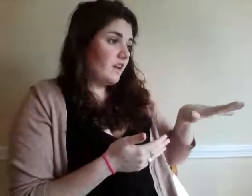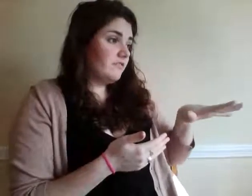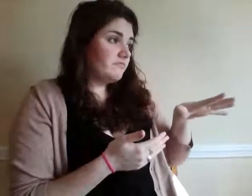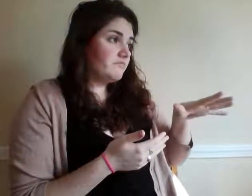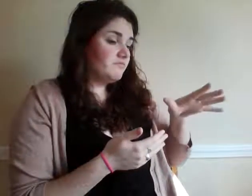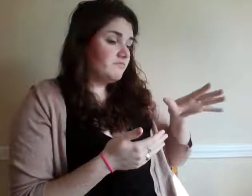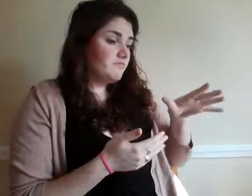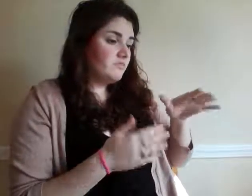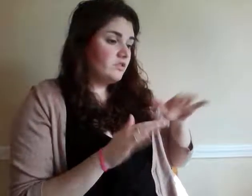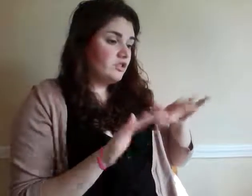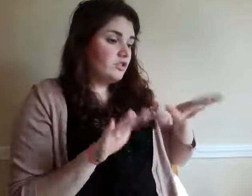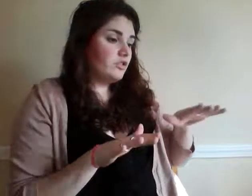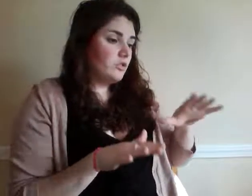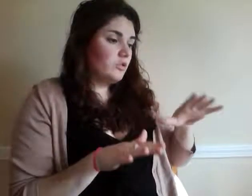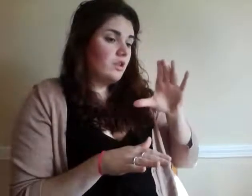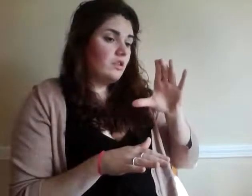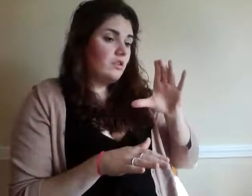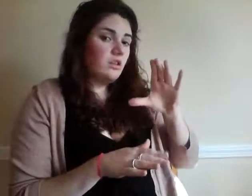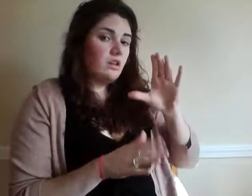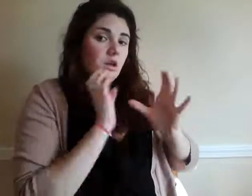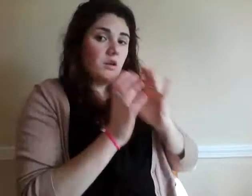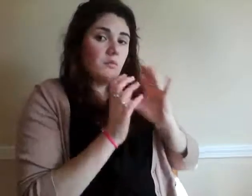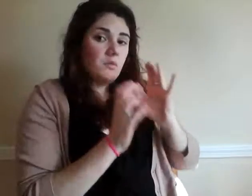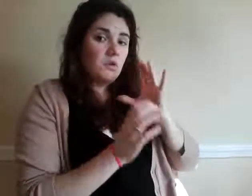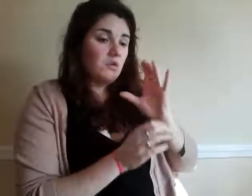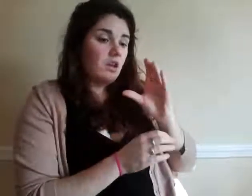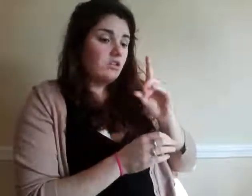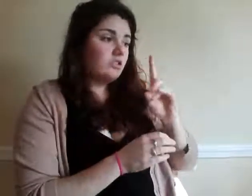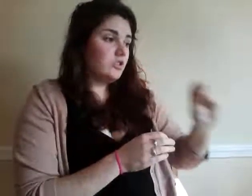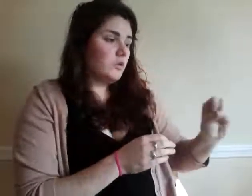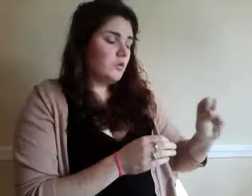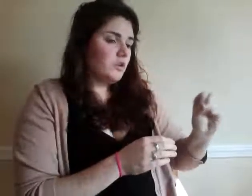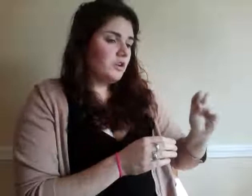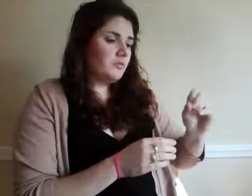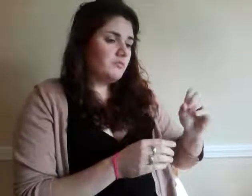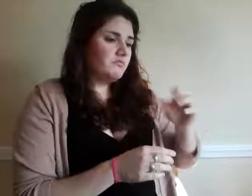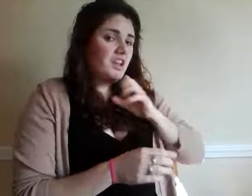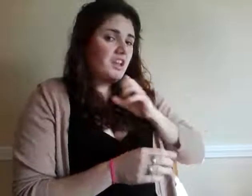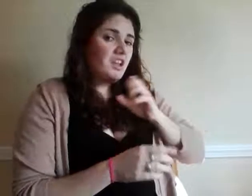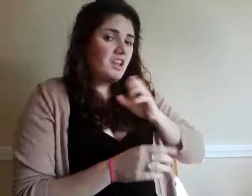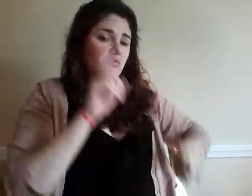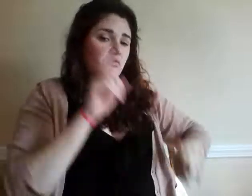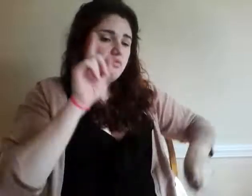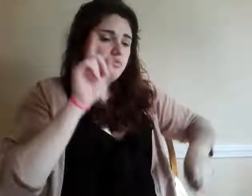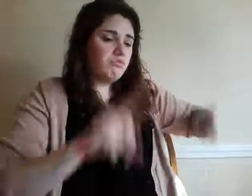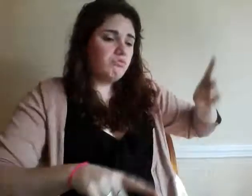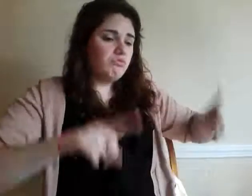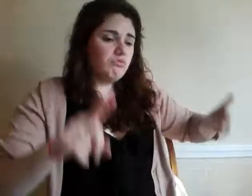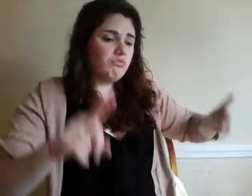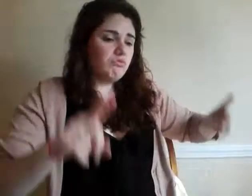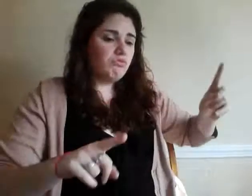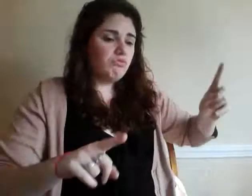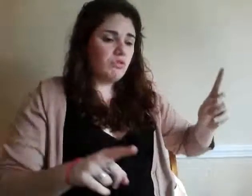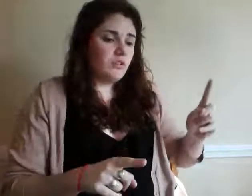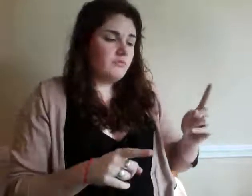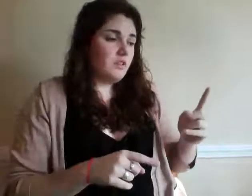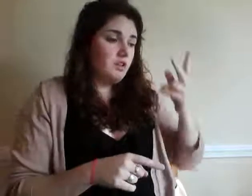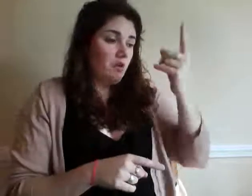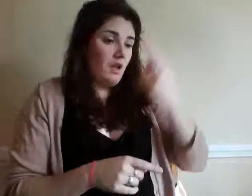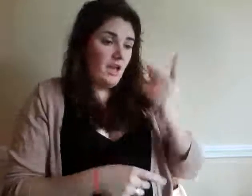communication disorders, and of course they're different ages. So they spend half the day in the regular classroom and half the